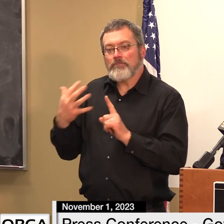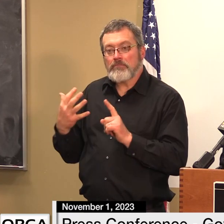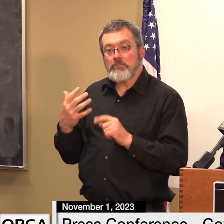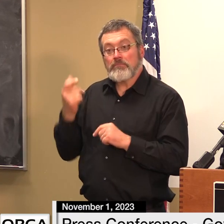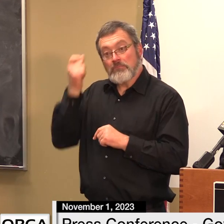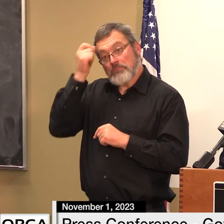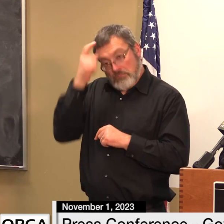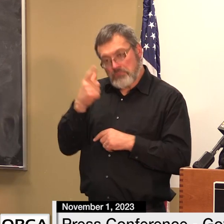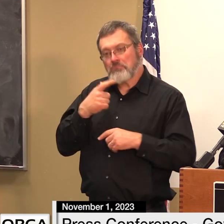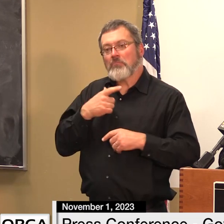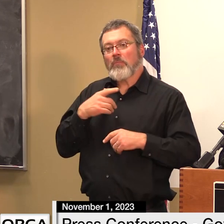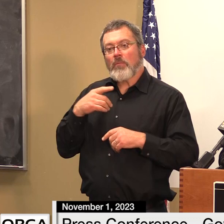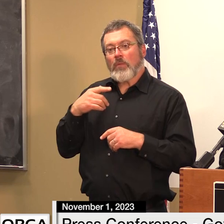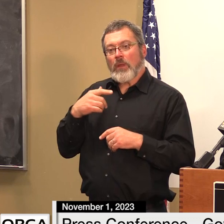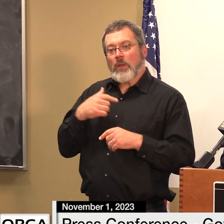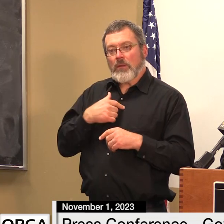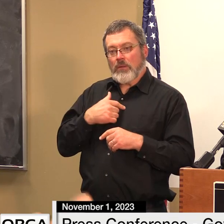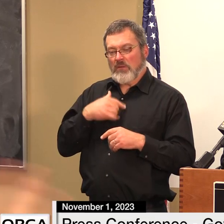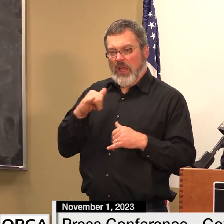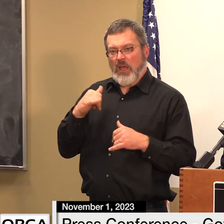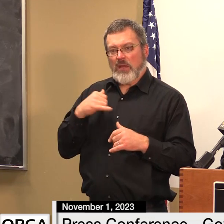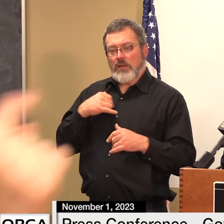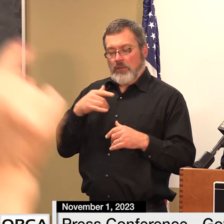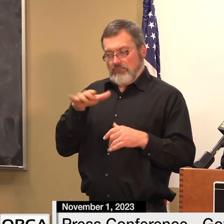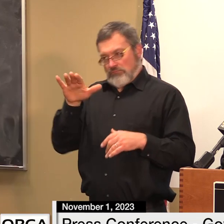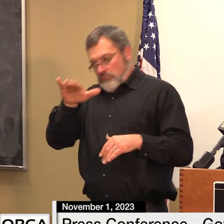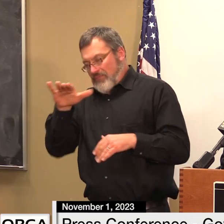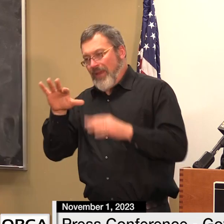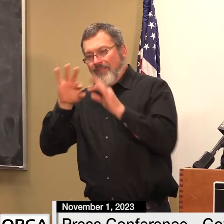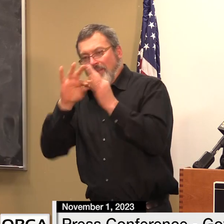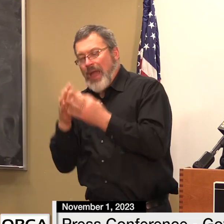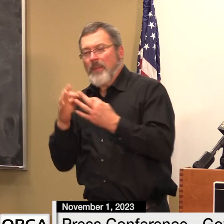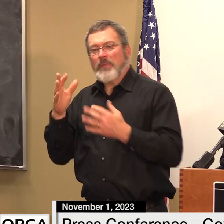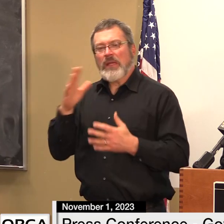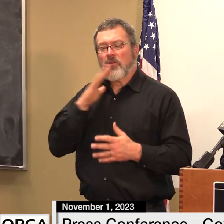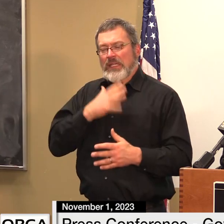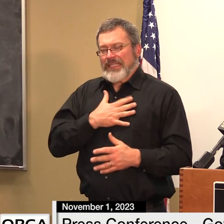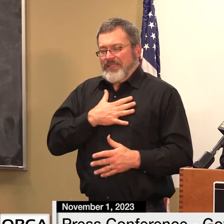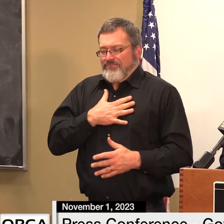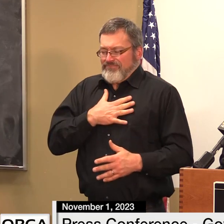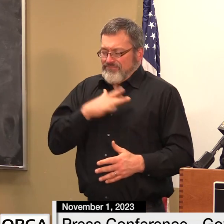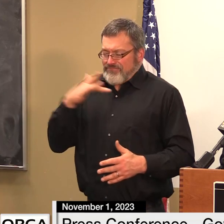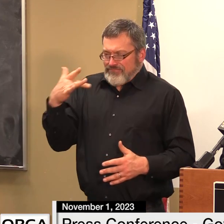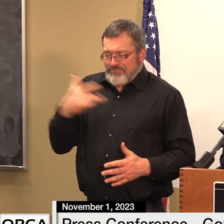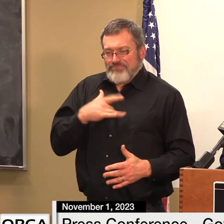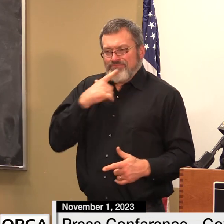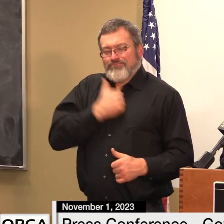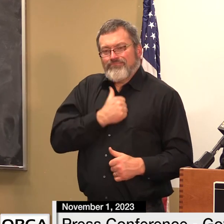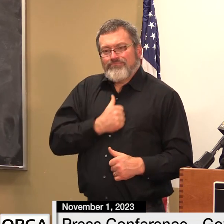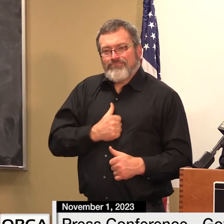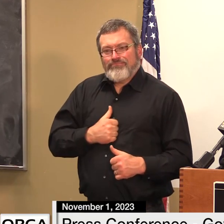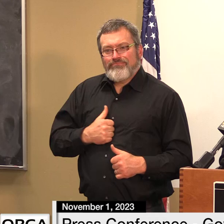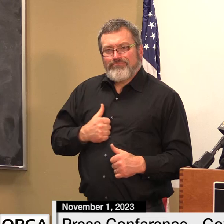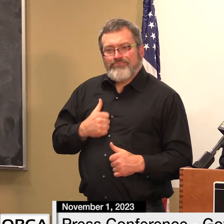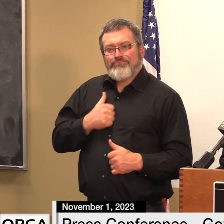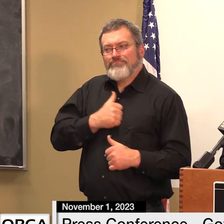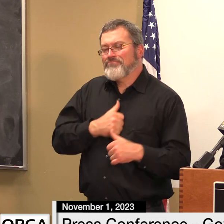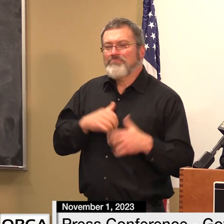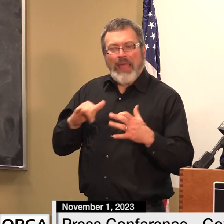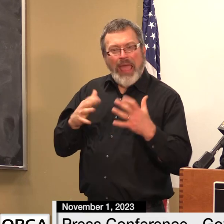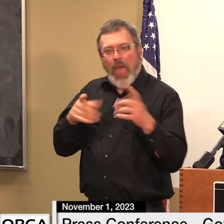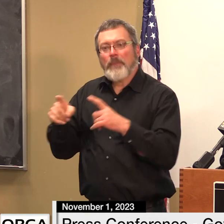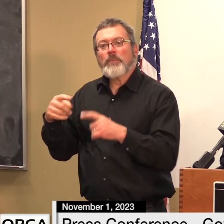our hearts go out to the families involved here for the harm that occurred. We are going to do a